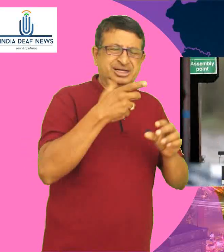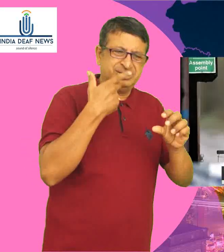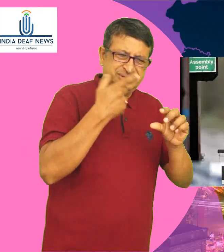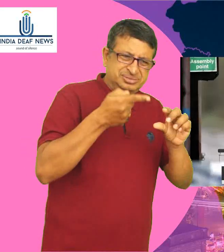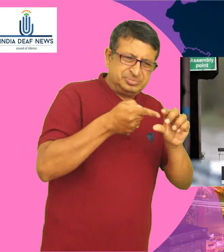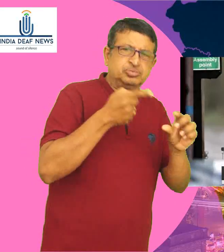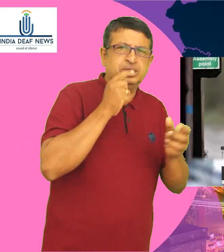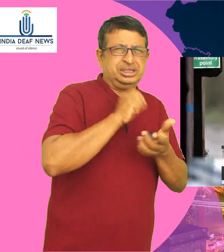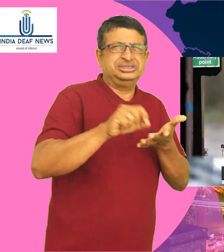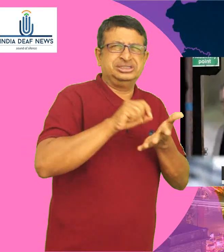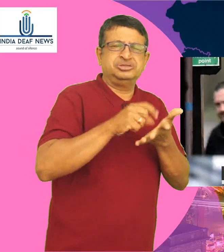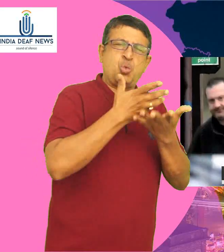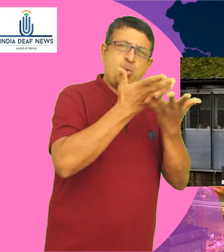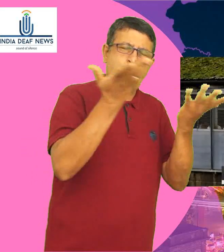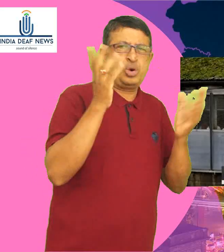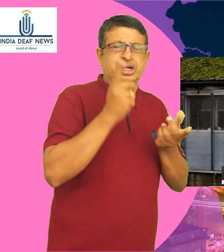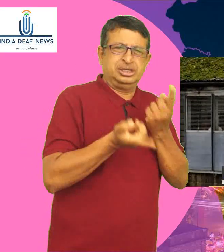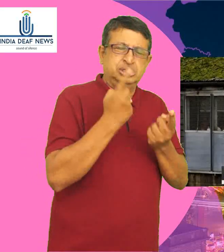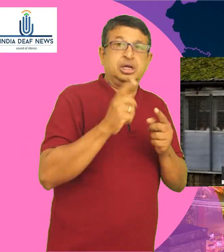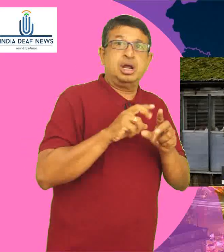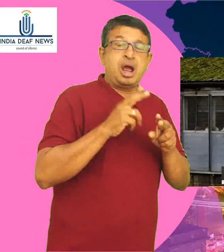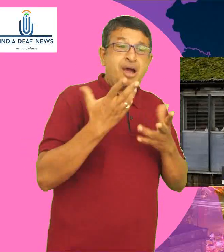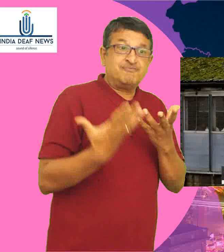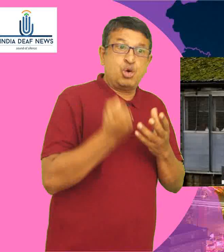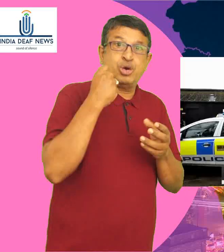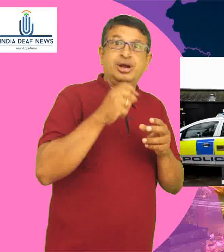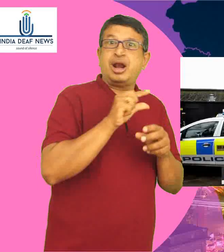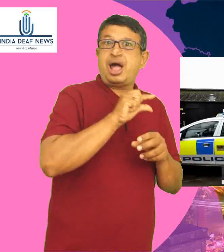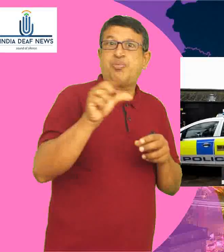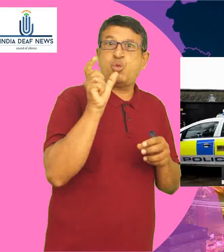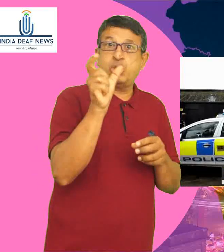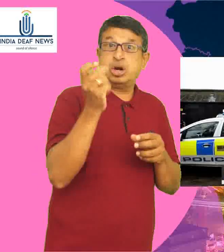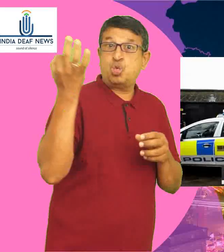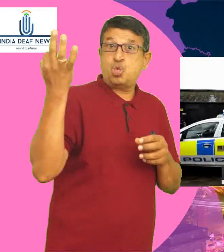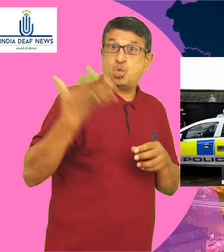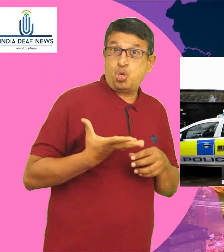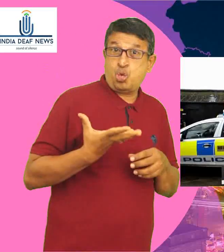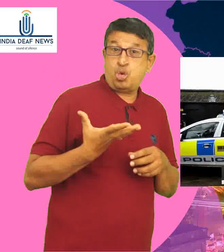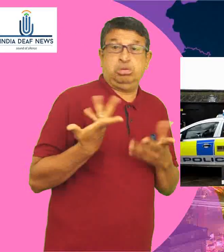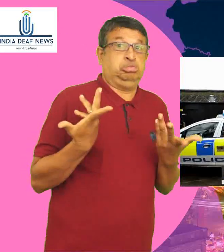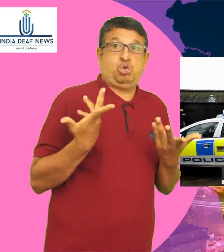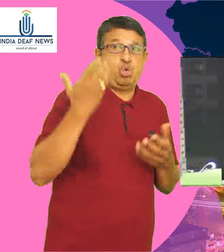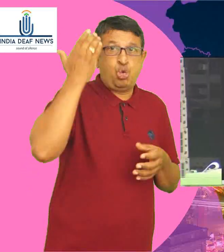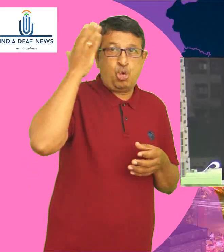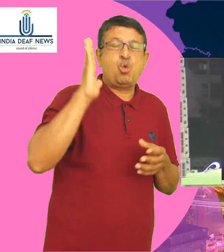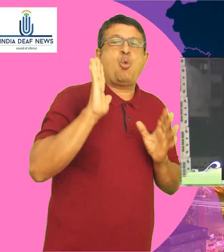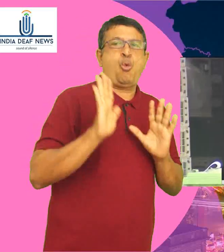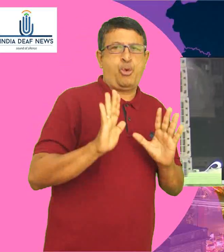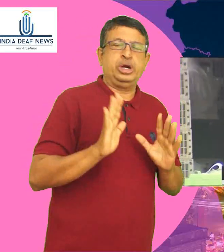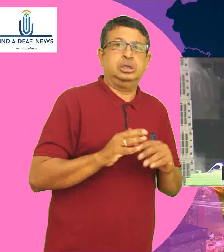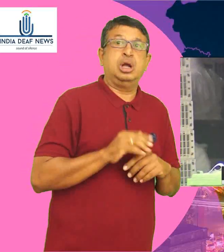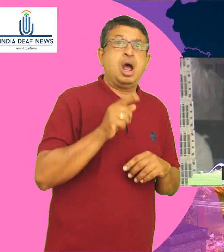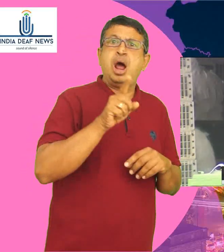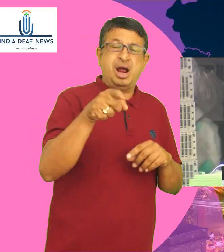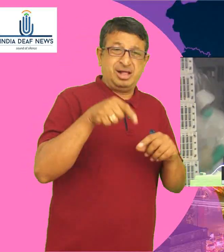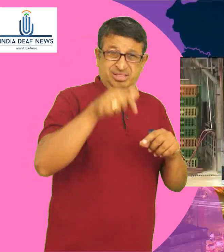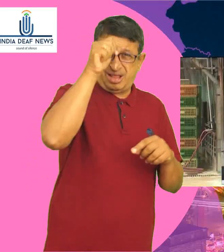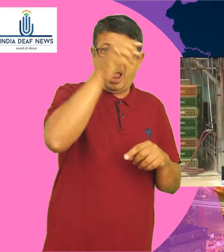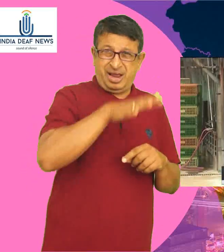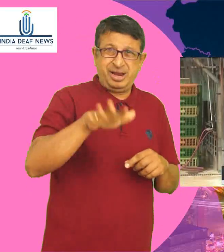It has many strains and is highly contagious. Bird flu has been around in poultry for decades. It jumped to